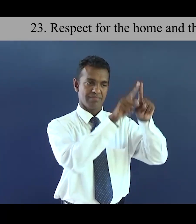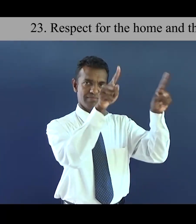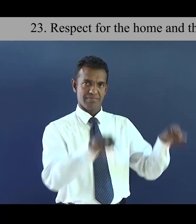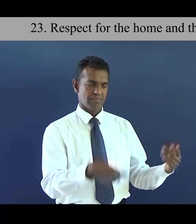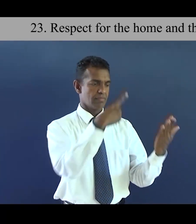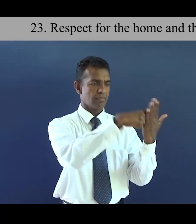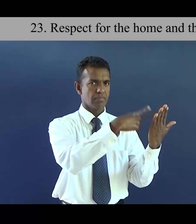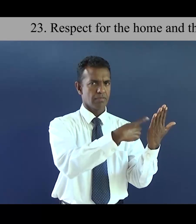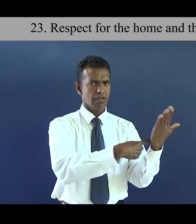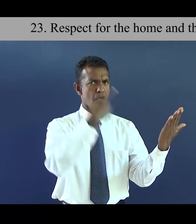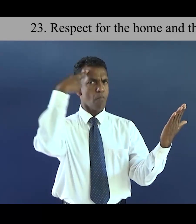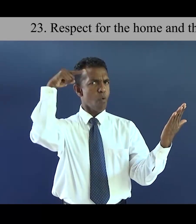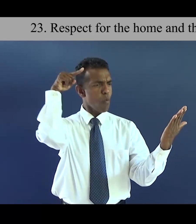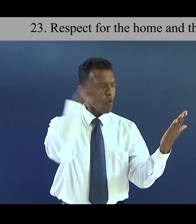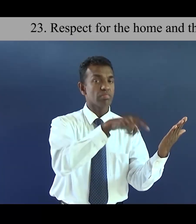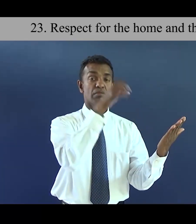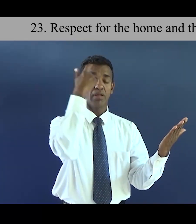their children.